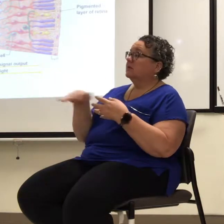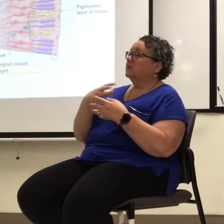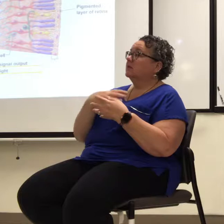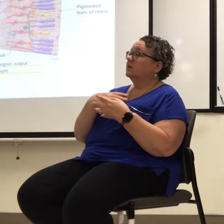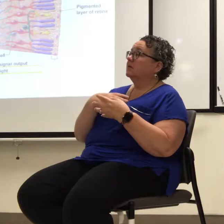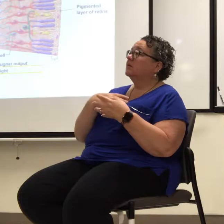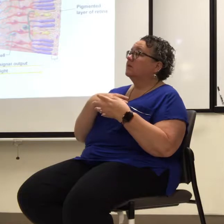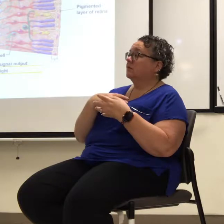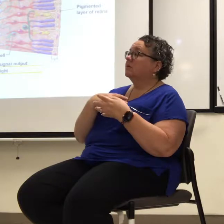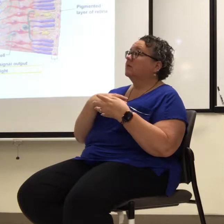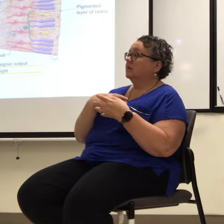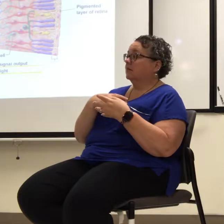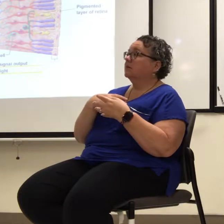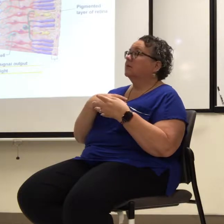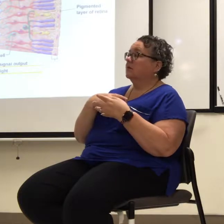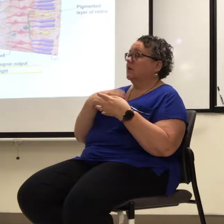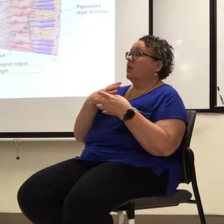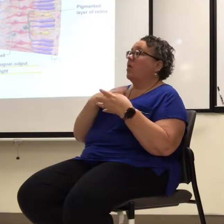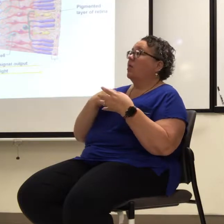So there's a fiber